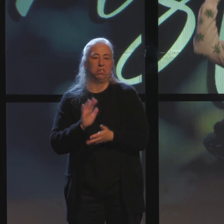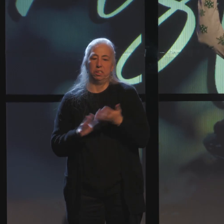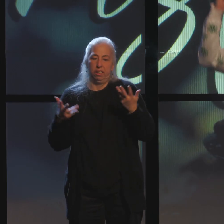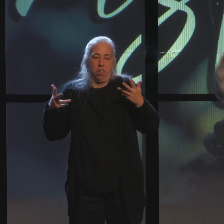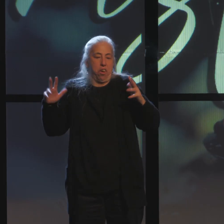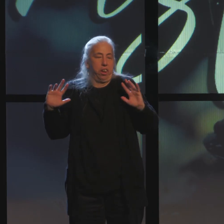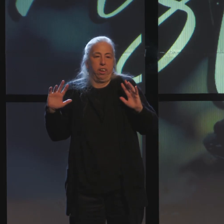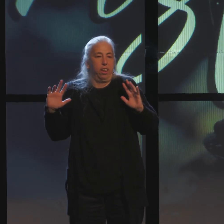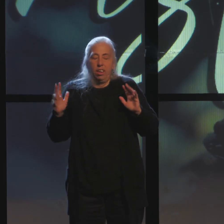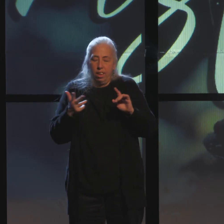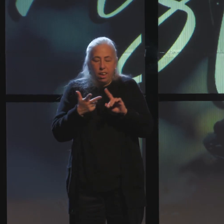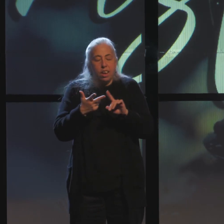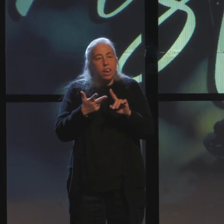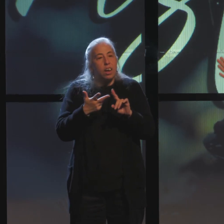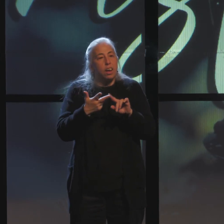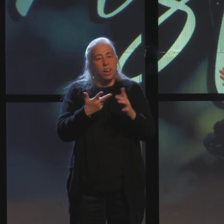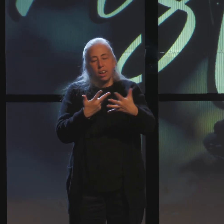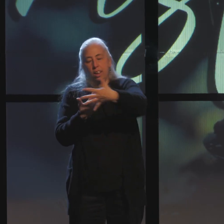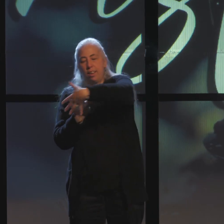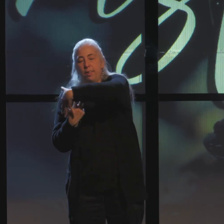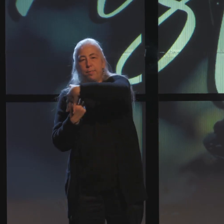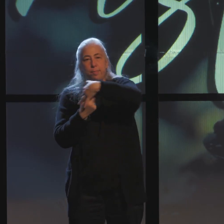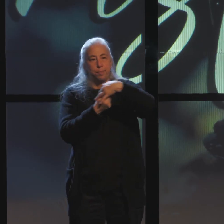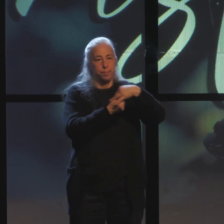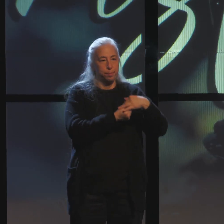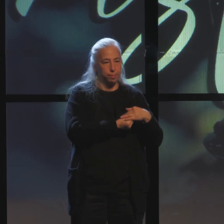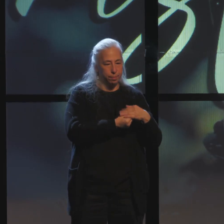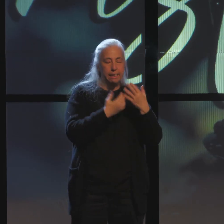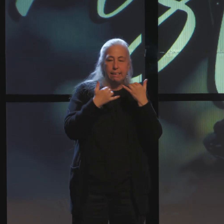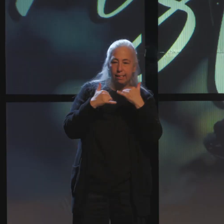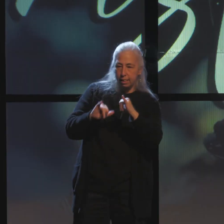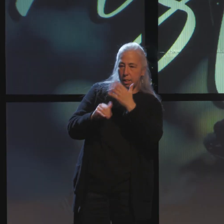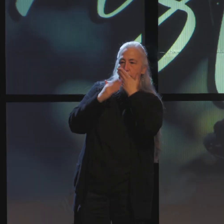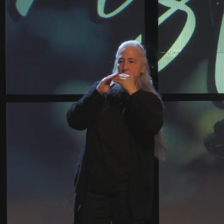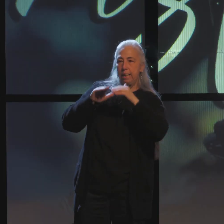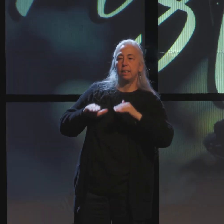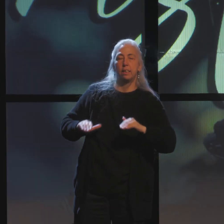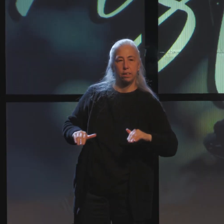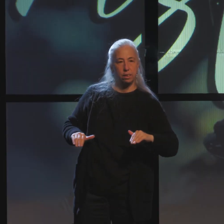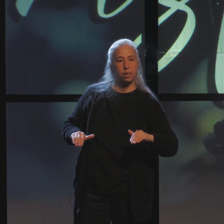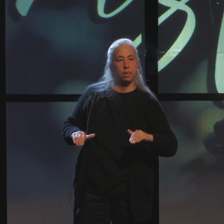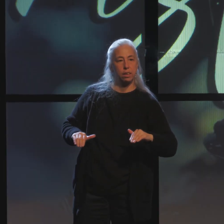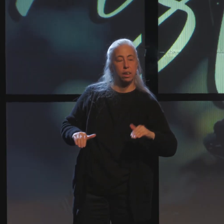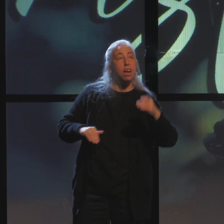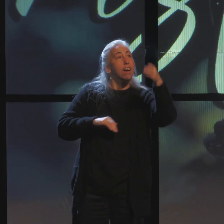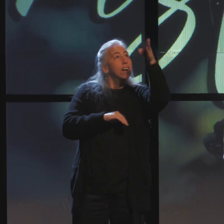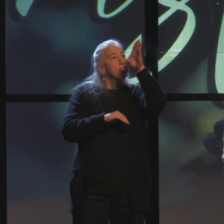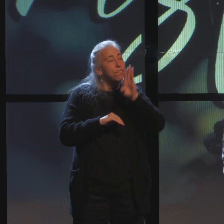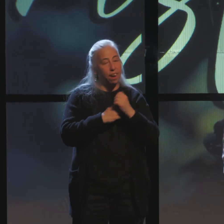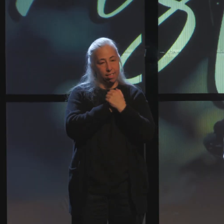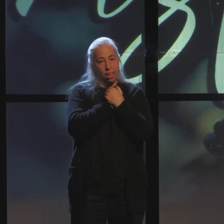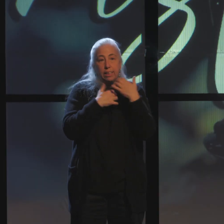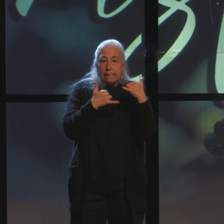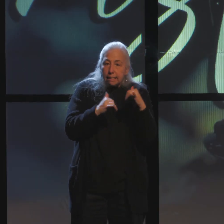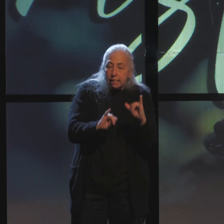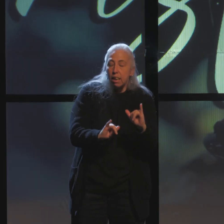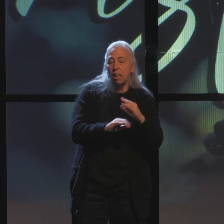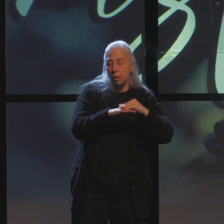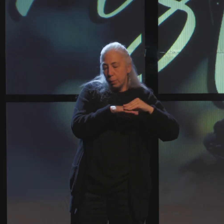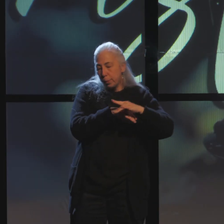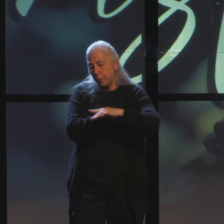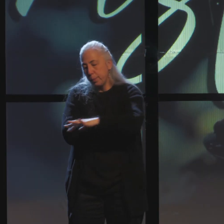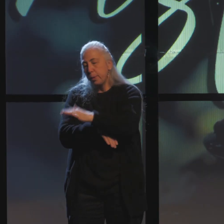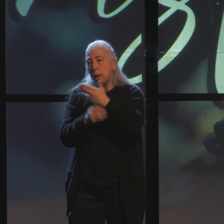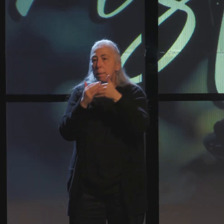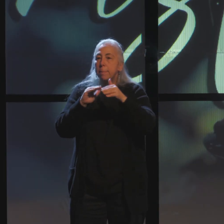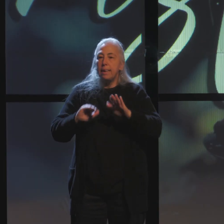still is the story that says there's peace even in that moment. Divine love is still writing peace into our world, still